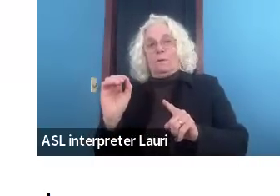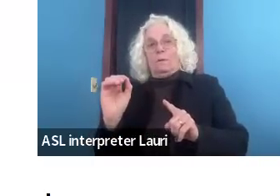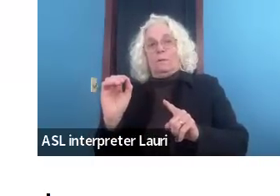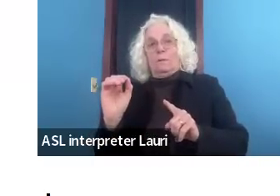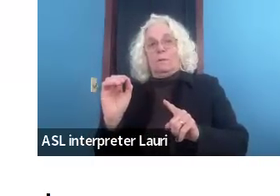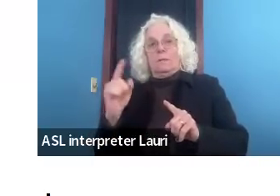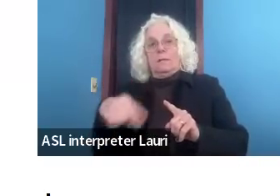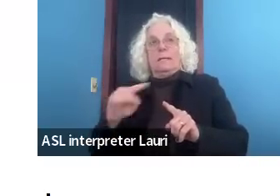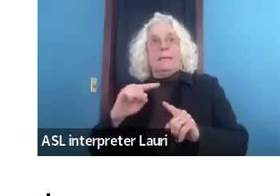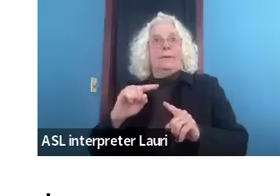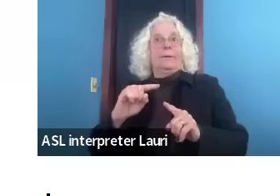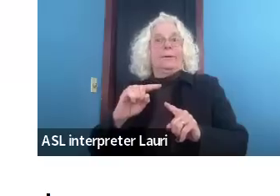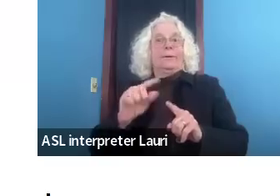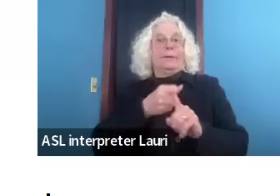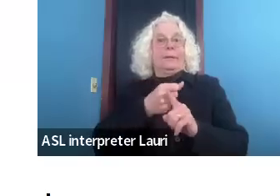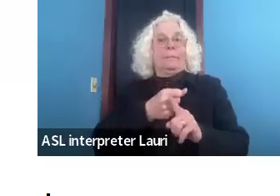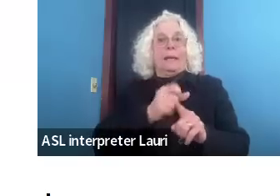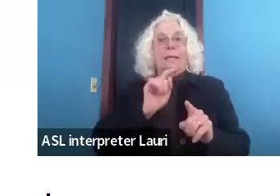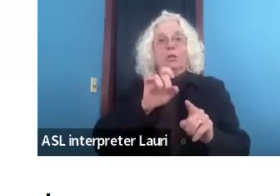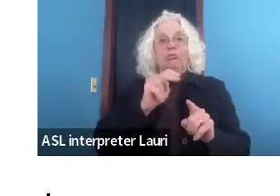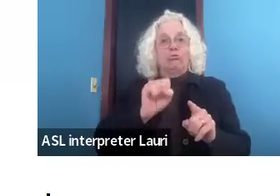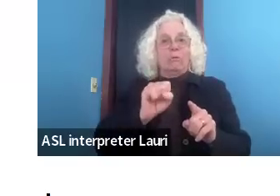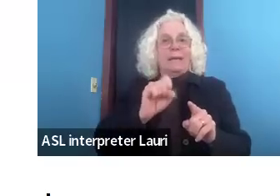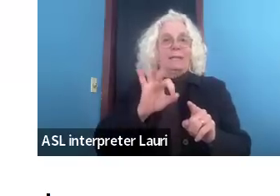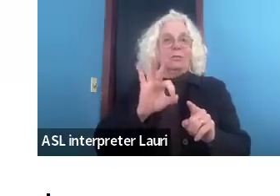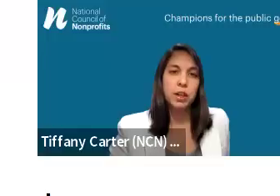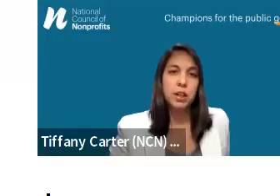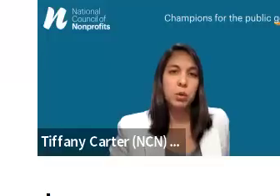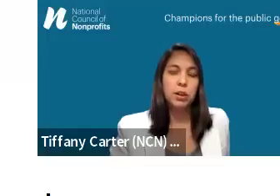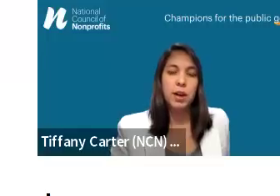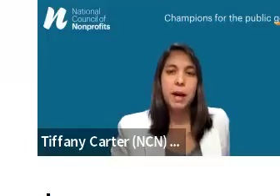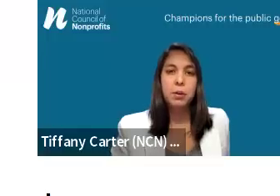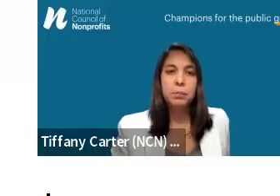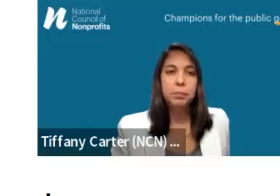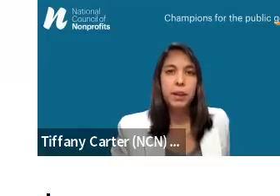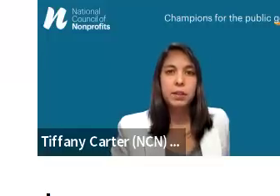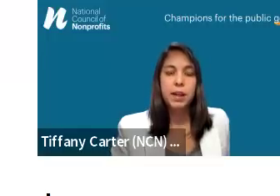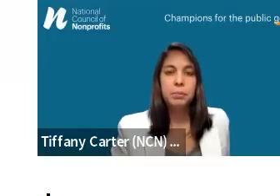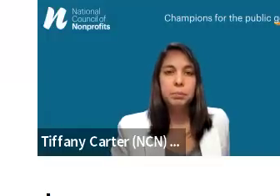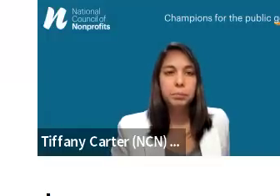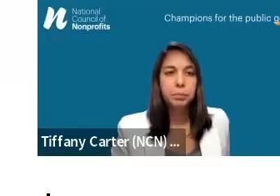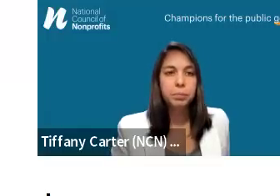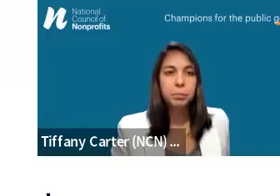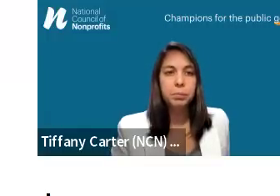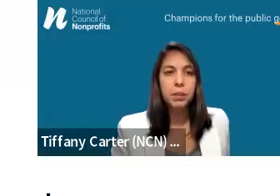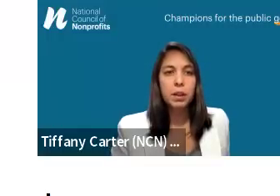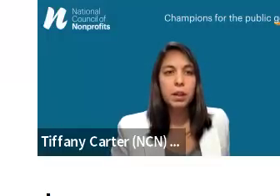you know, trans rights and things in things like sports. And these ones are continuing to come out. Next